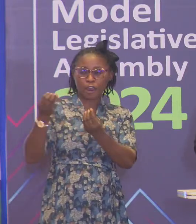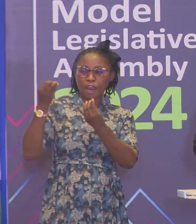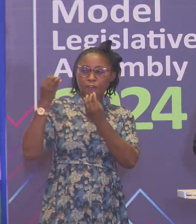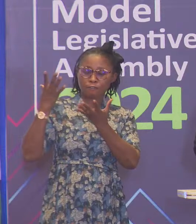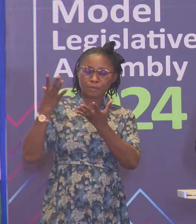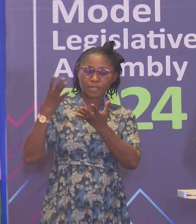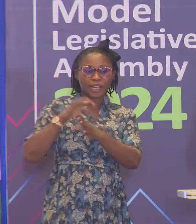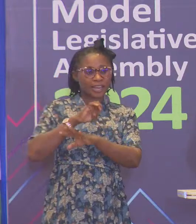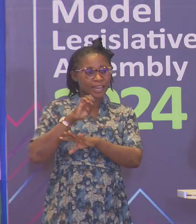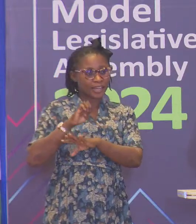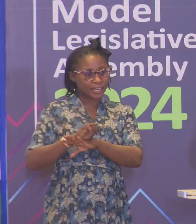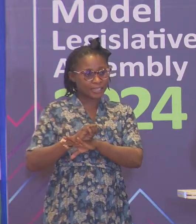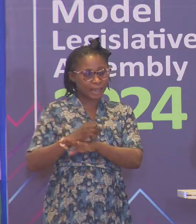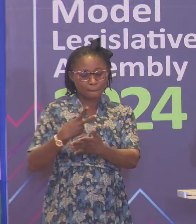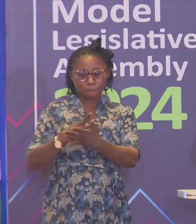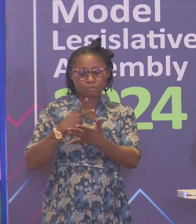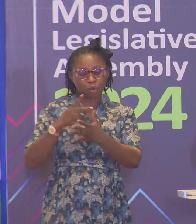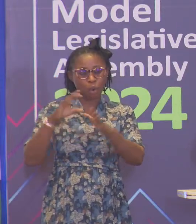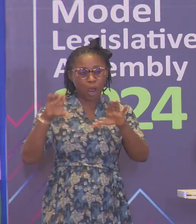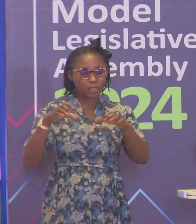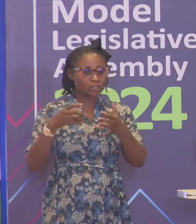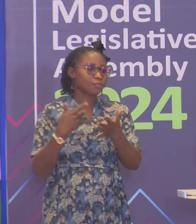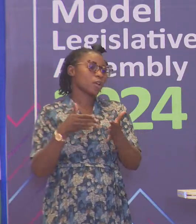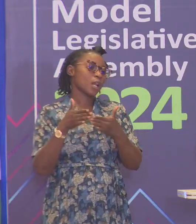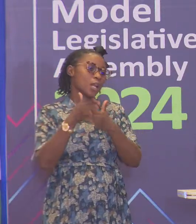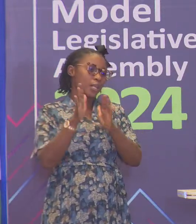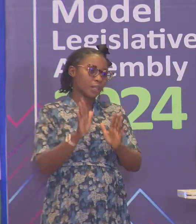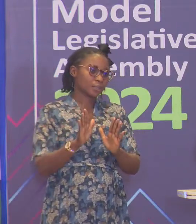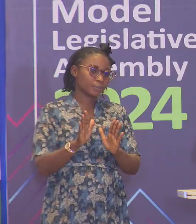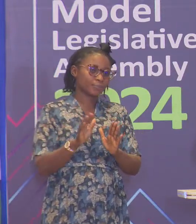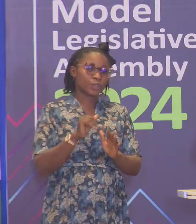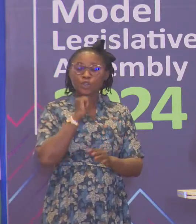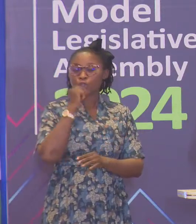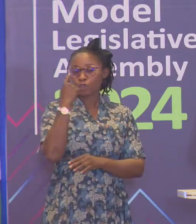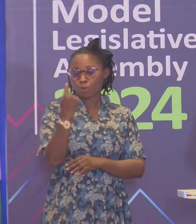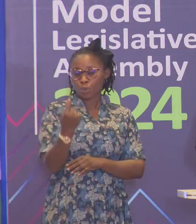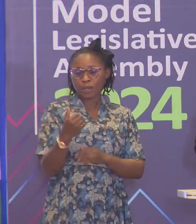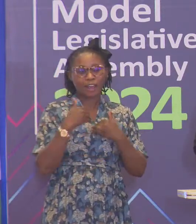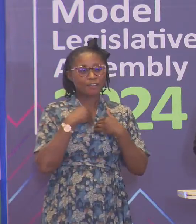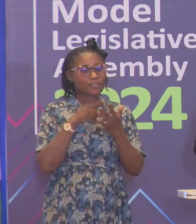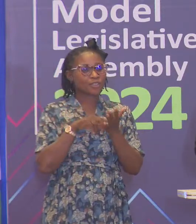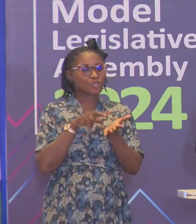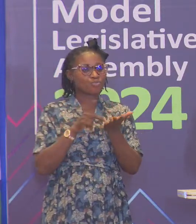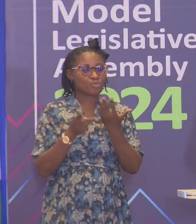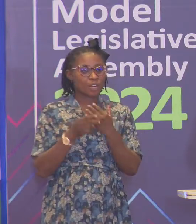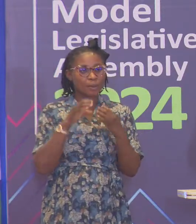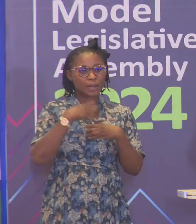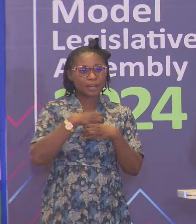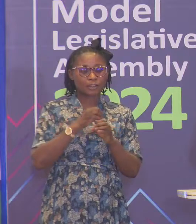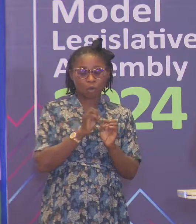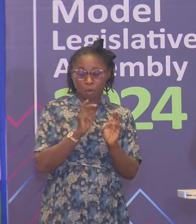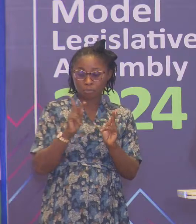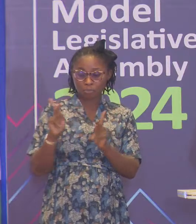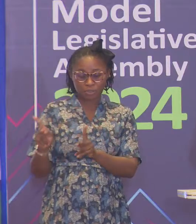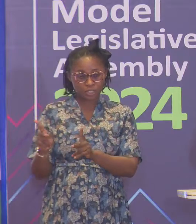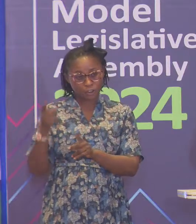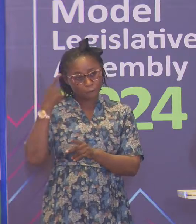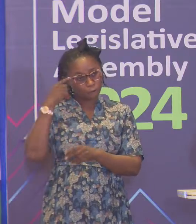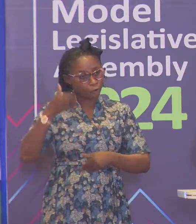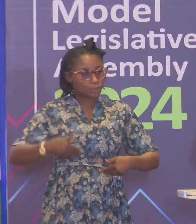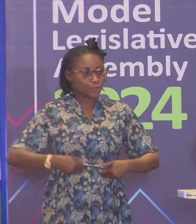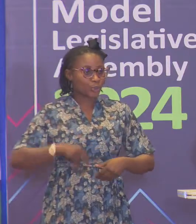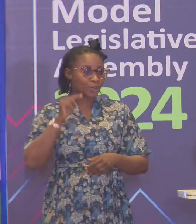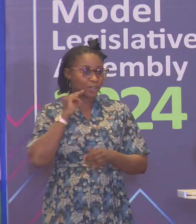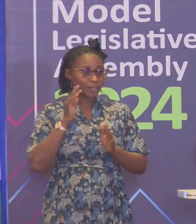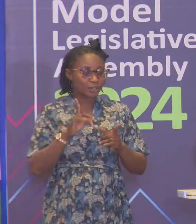engaged, and proactive leaders. Not only has this program created opportunities for young Nigerians to